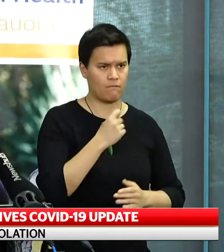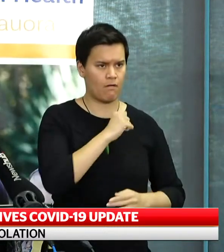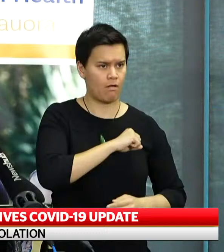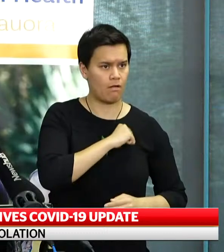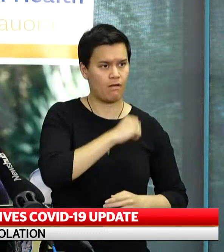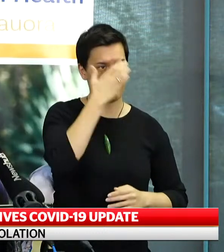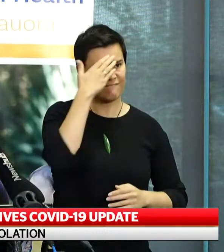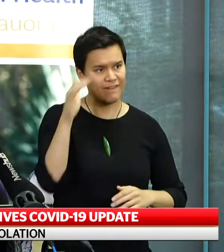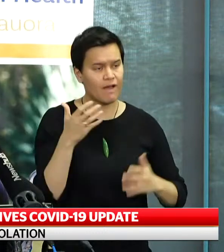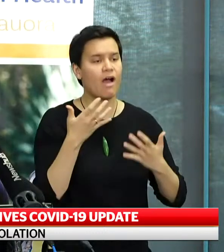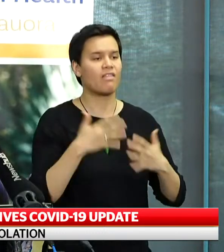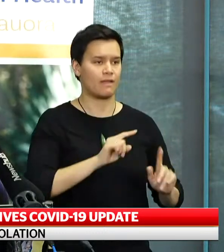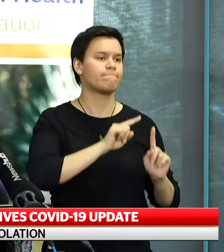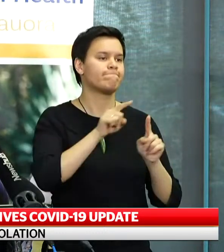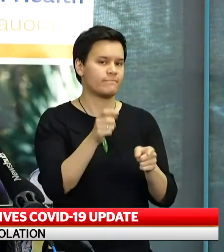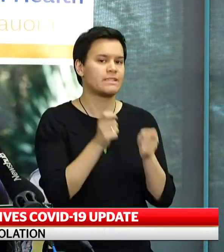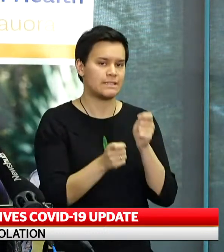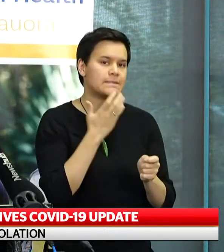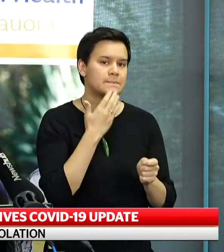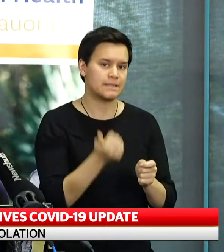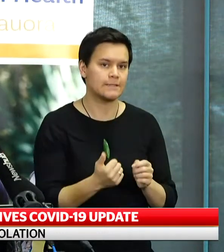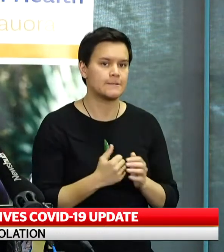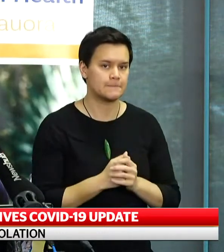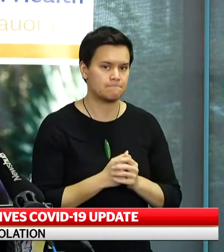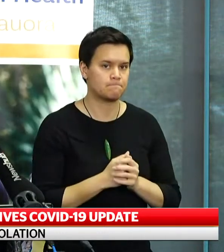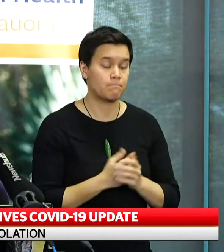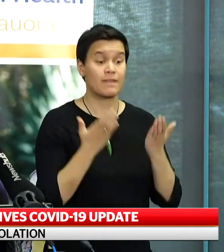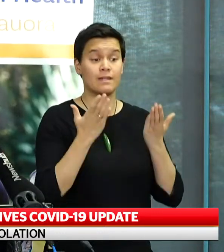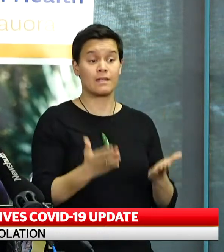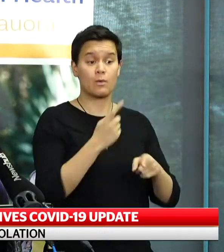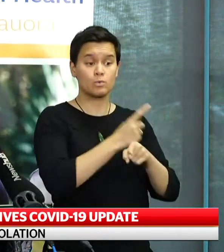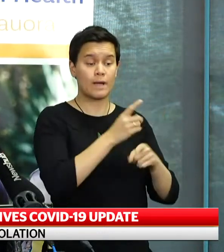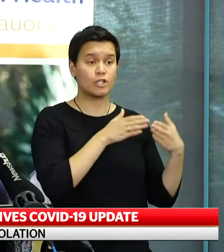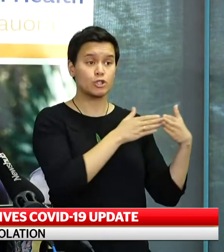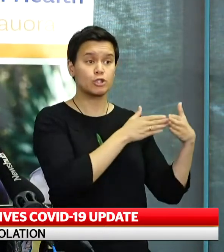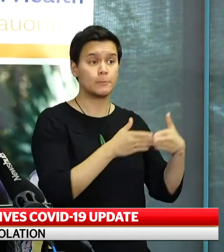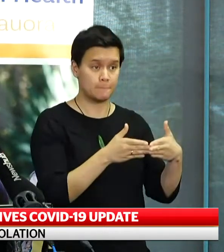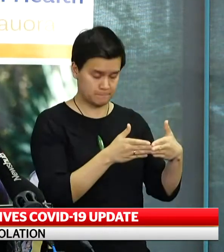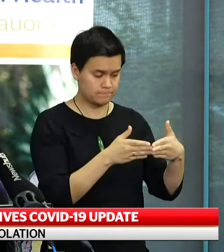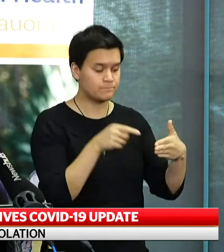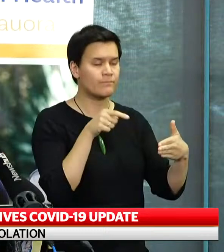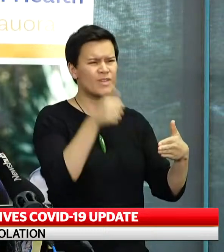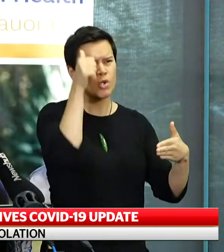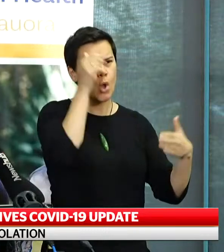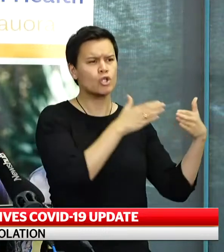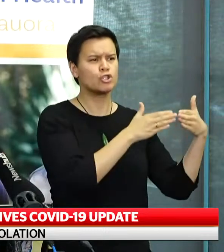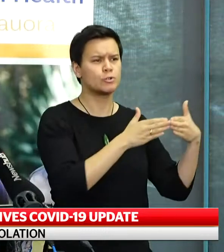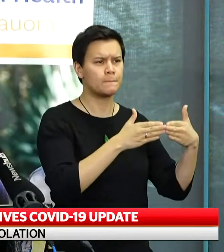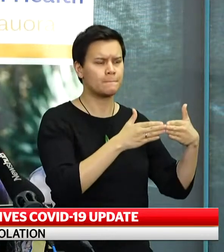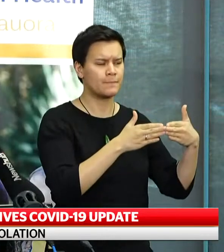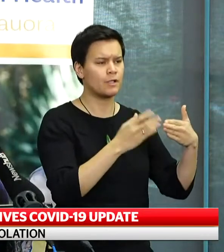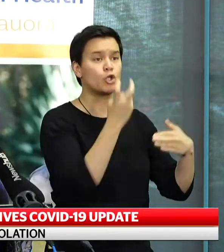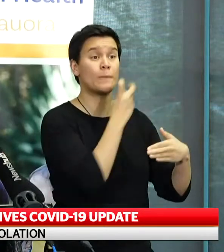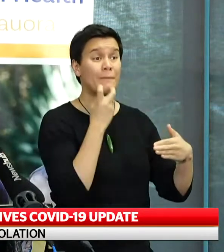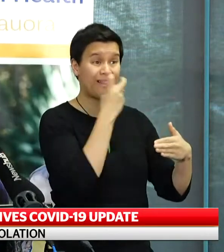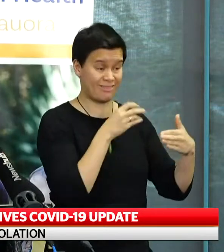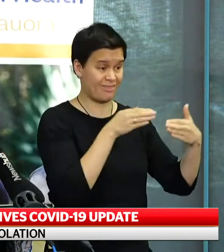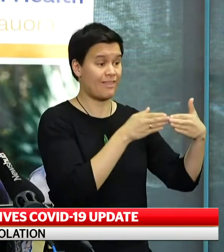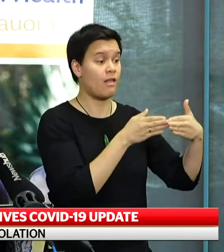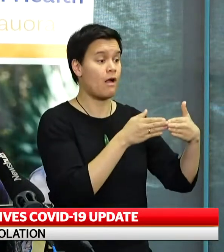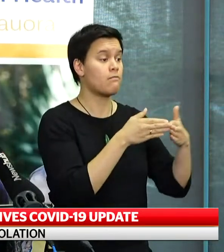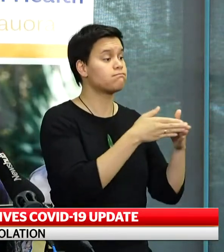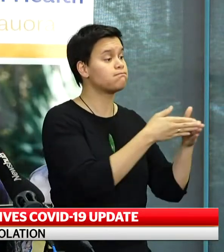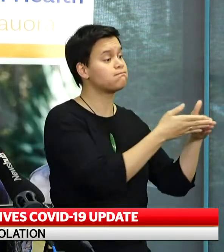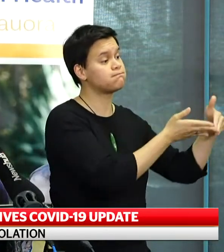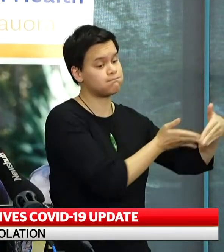COVID-19. An update on the Ken Ray, which is the ship that's been sitting off Napier for some time. It has